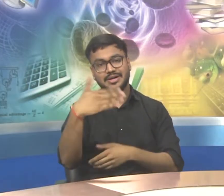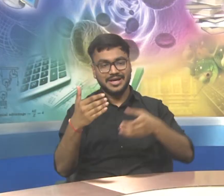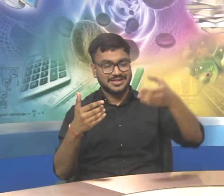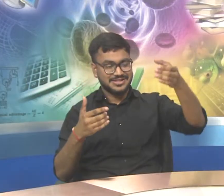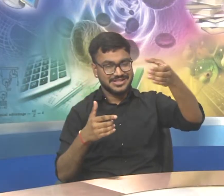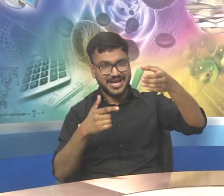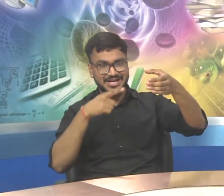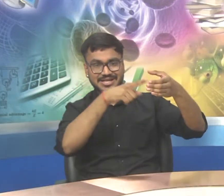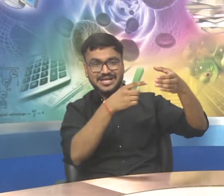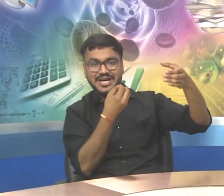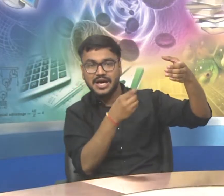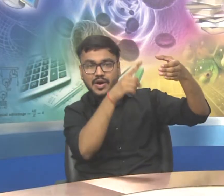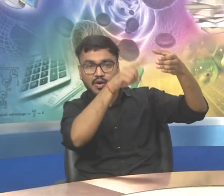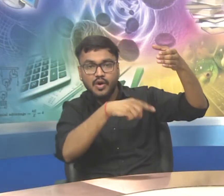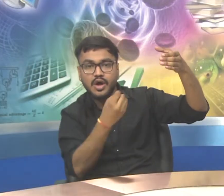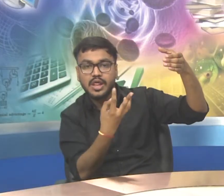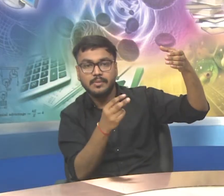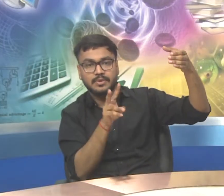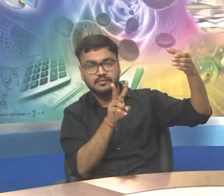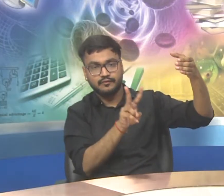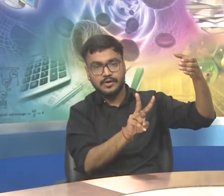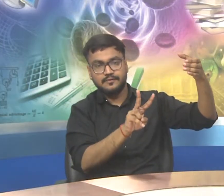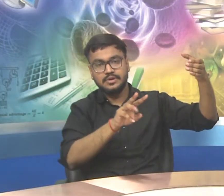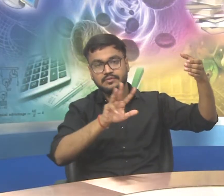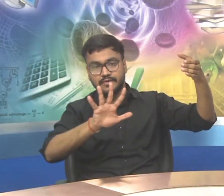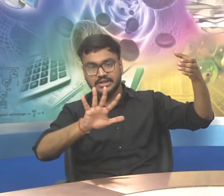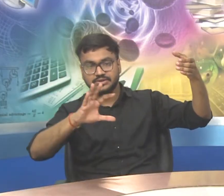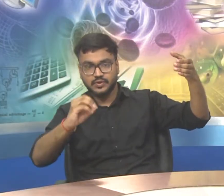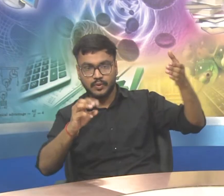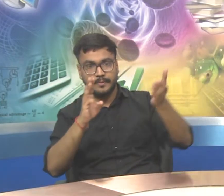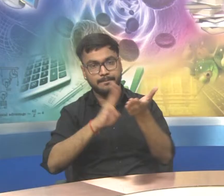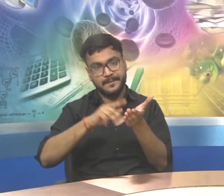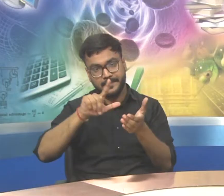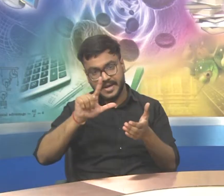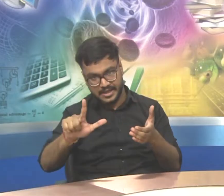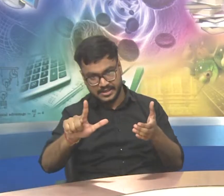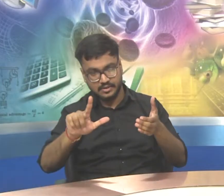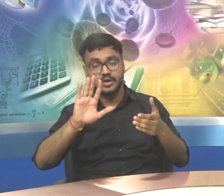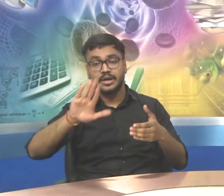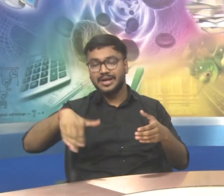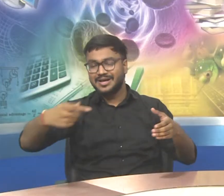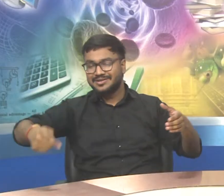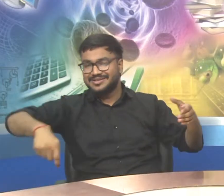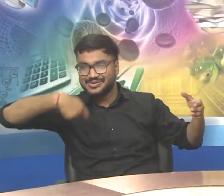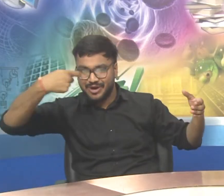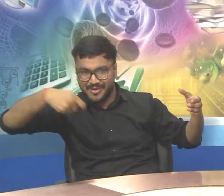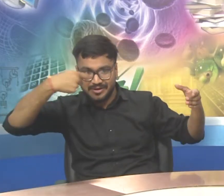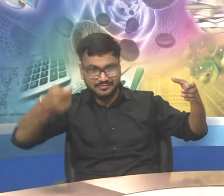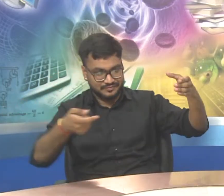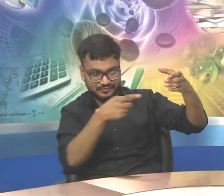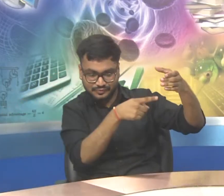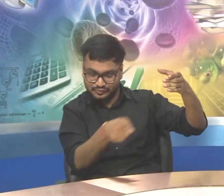and water. And third, a glass, which is 250 ml.